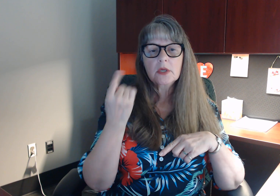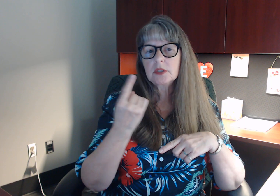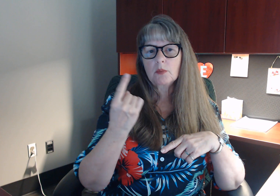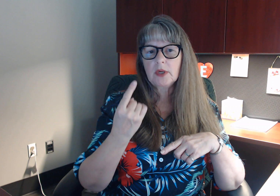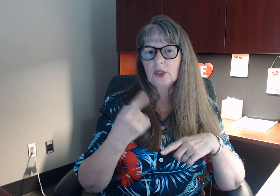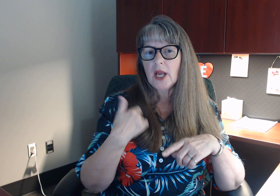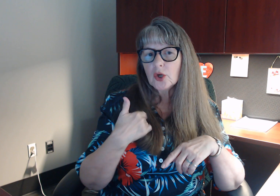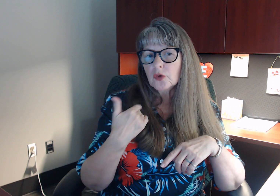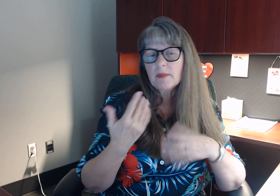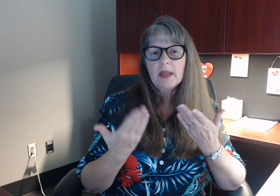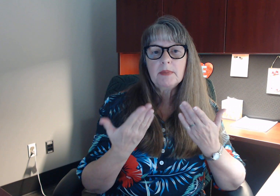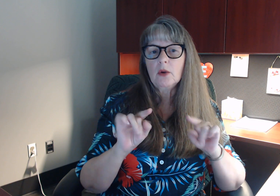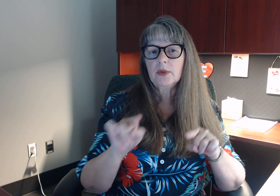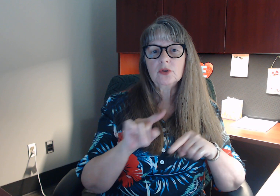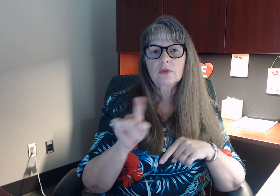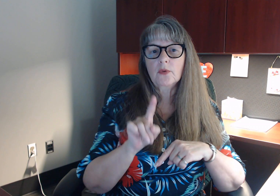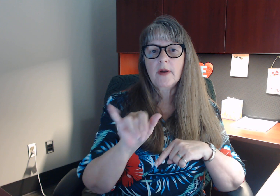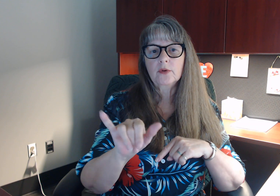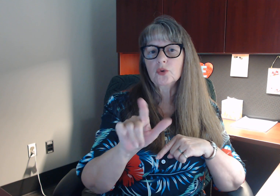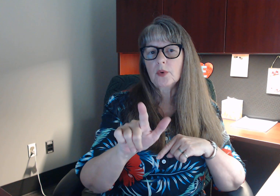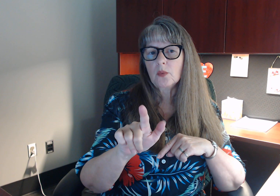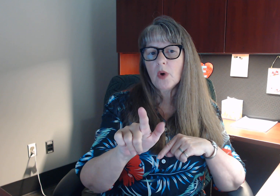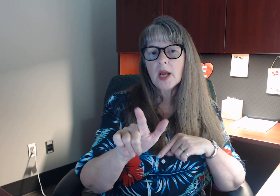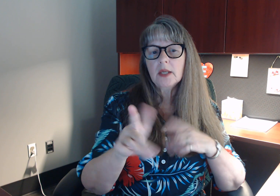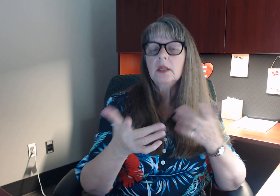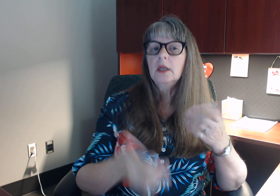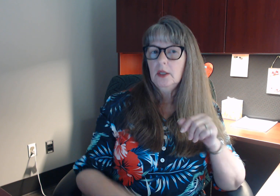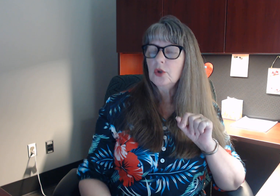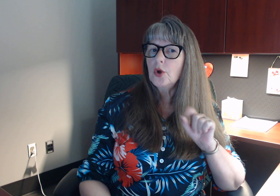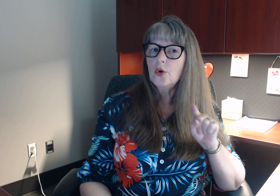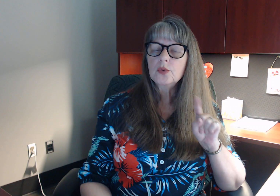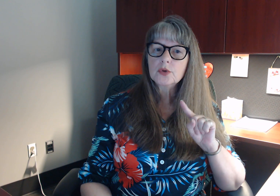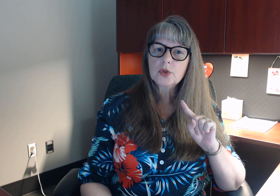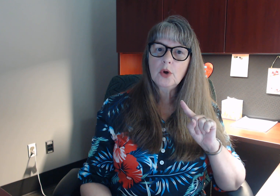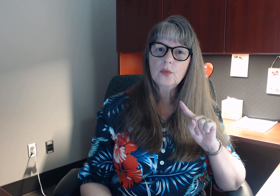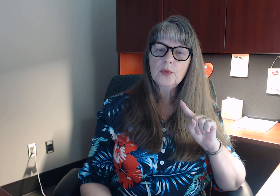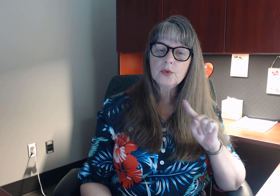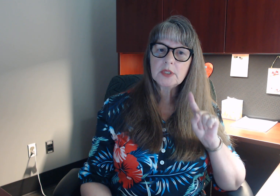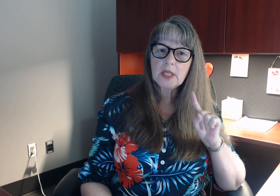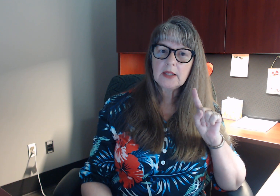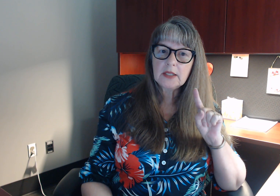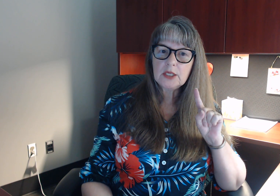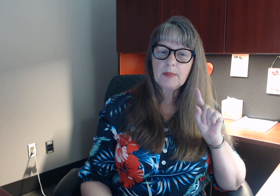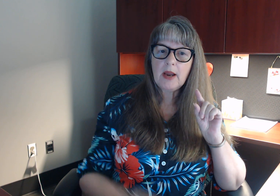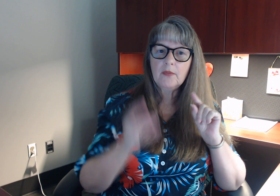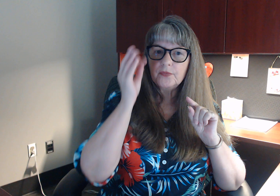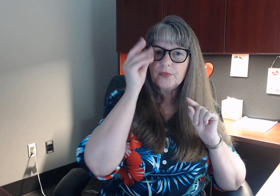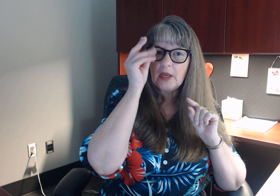someone younger, they may be going to Forever 21, So those are the kind of things think about